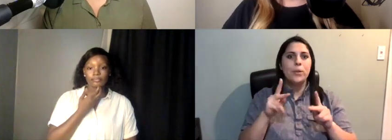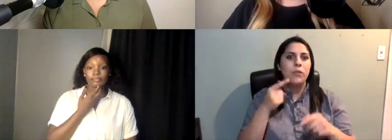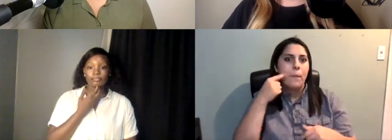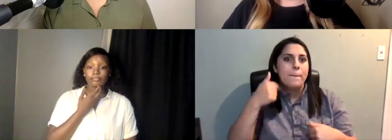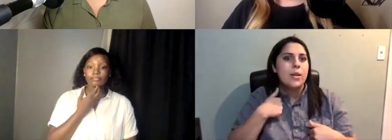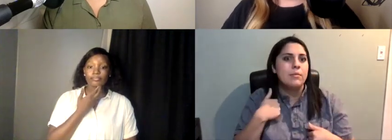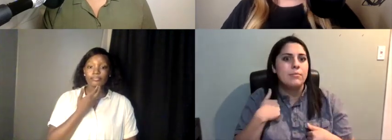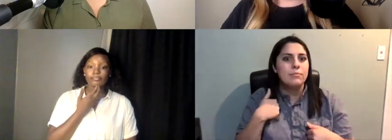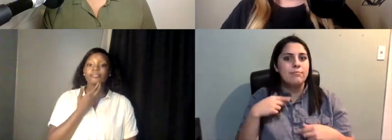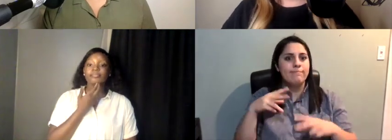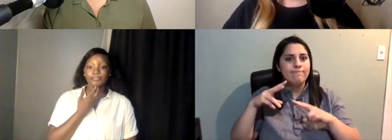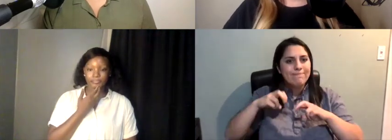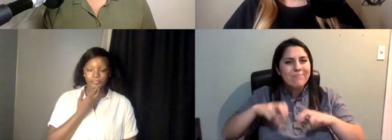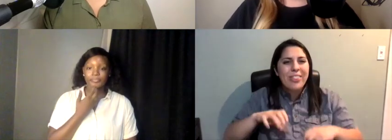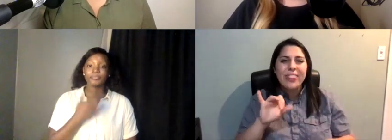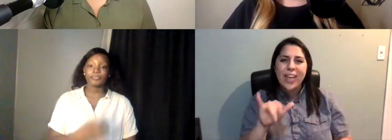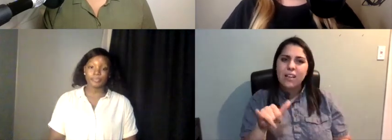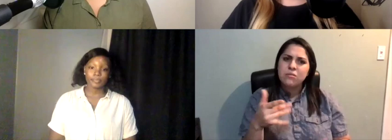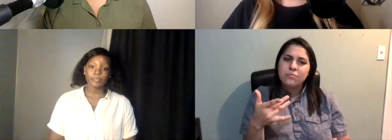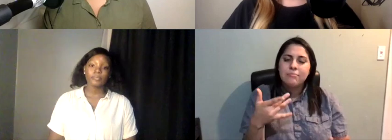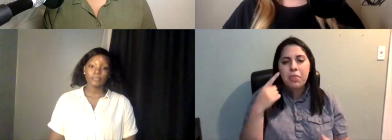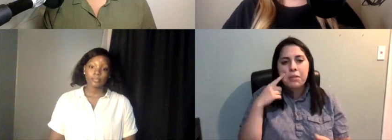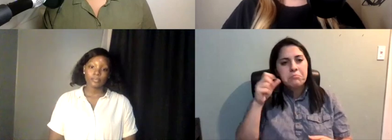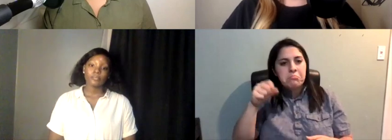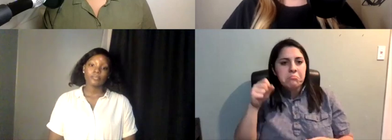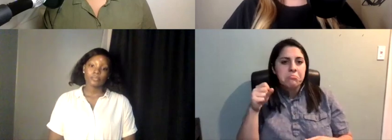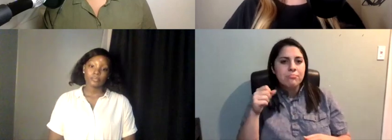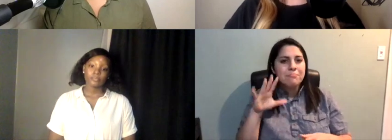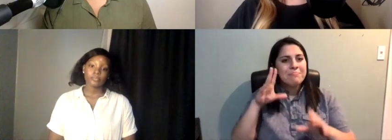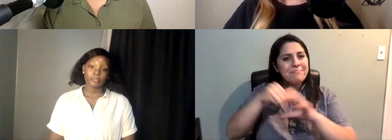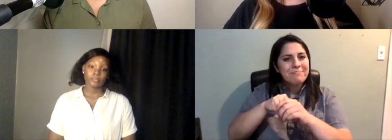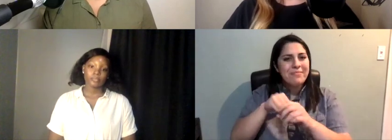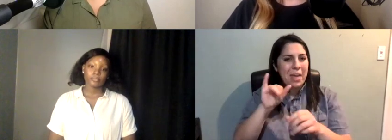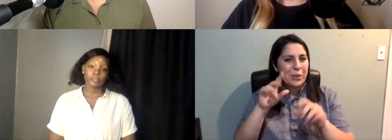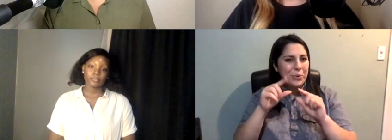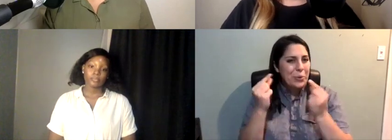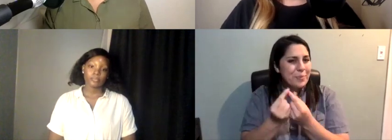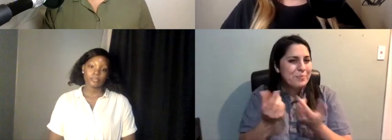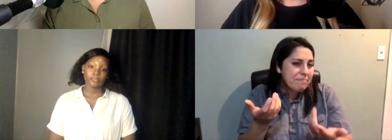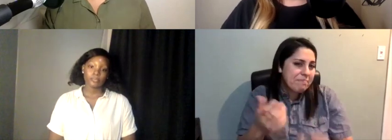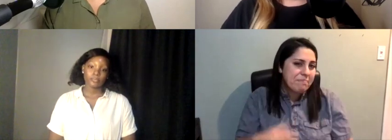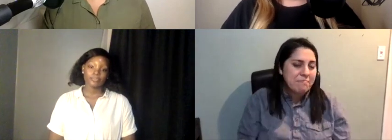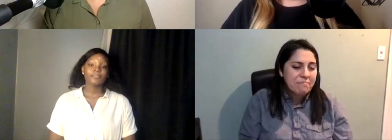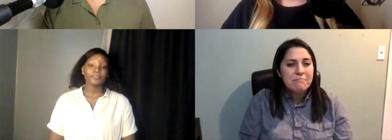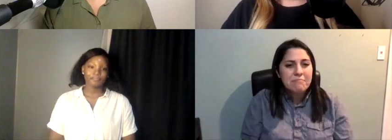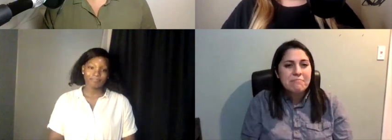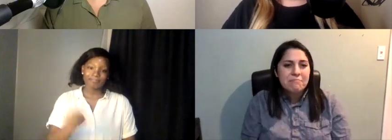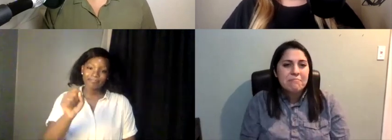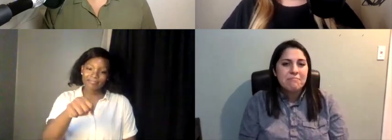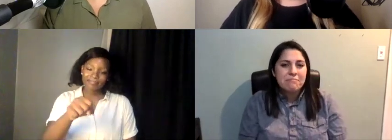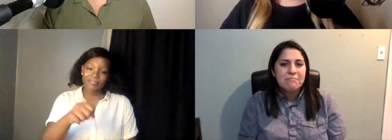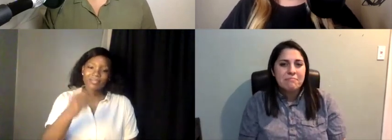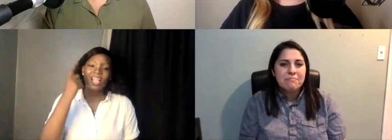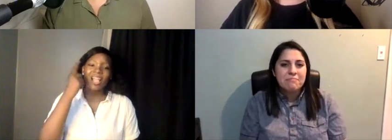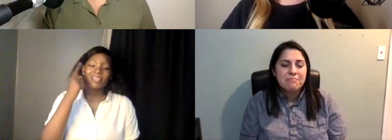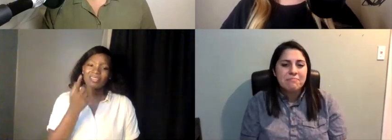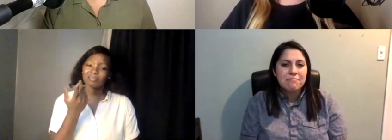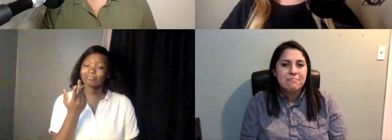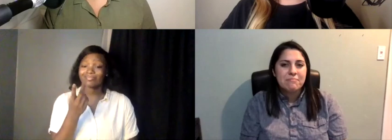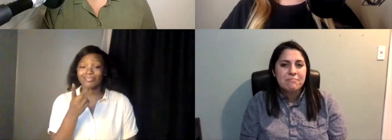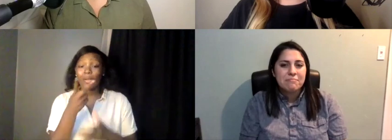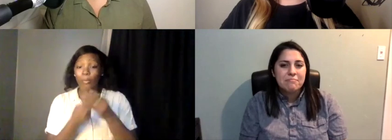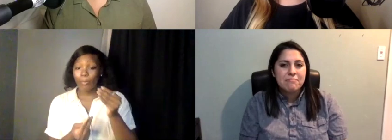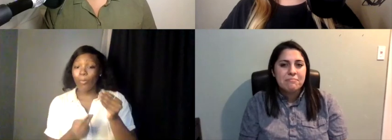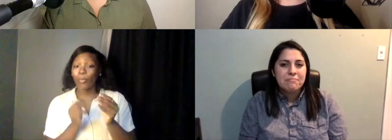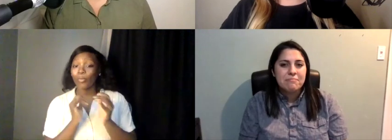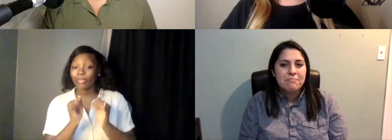But yeah, absolutely. I would say so. Absolutely. Yeah. I think, I think we both are. I know, I would say many